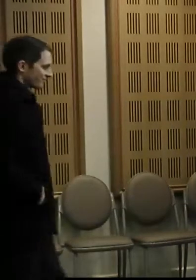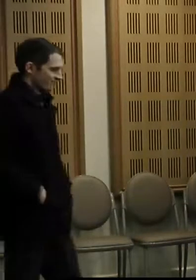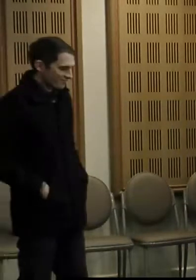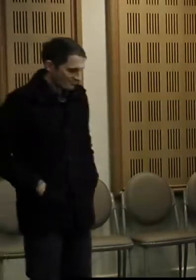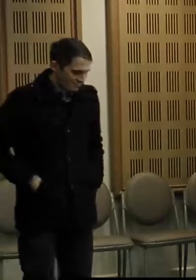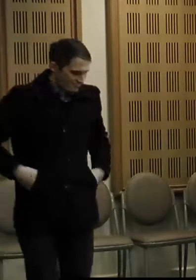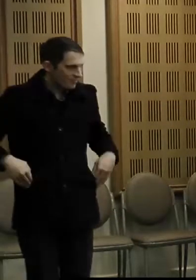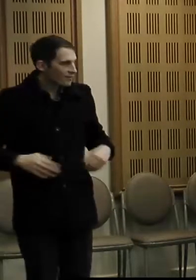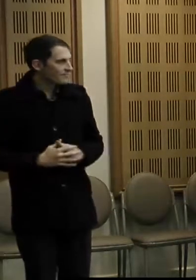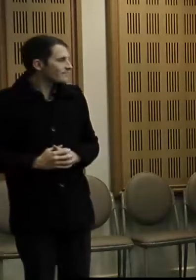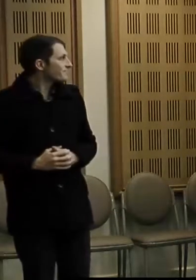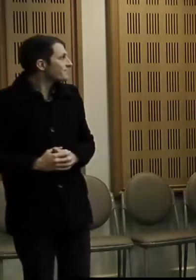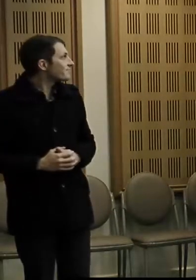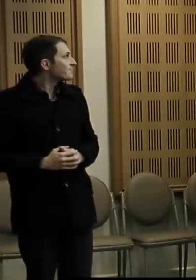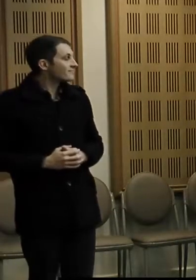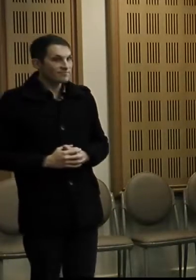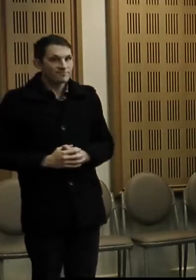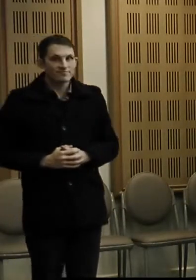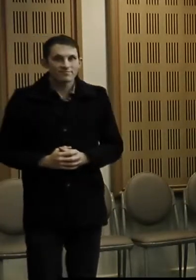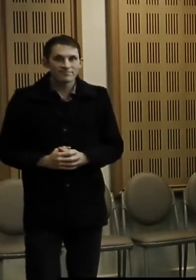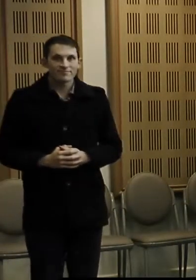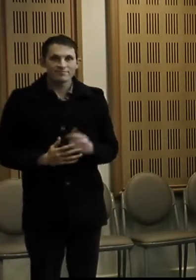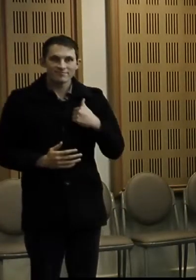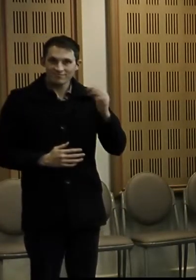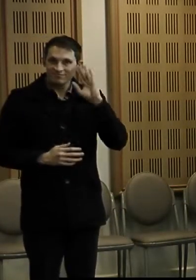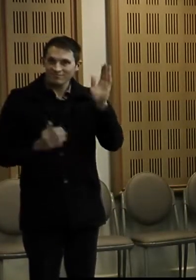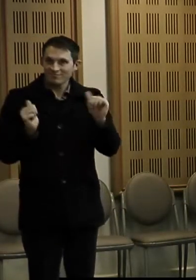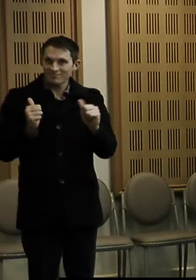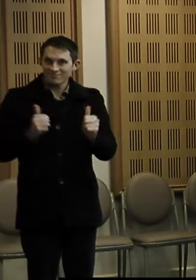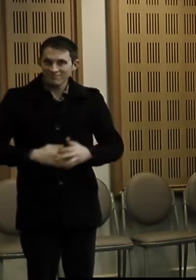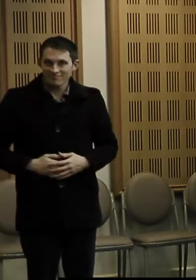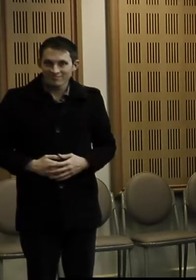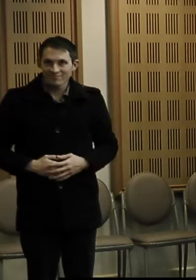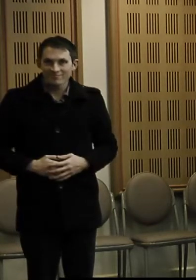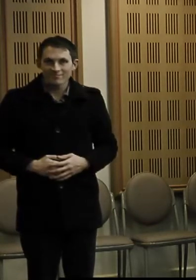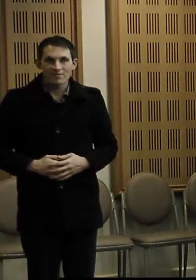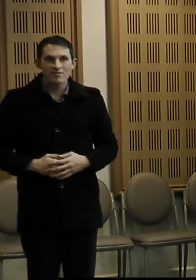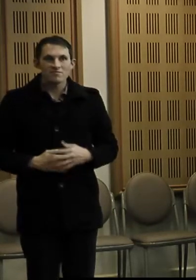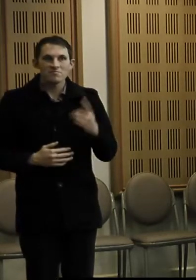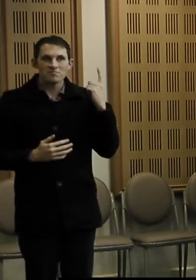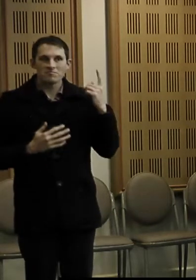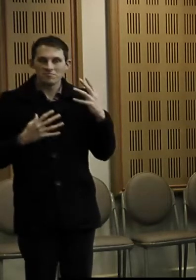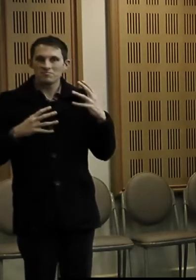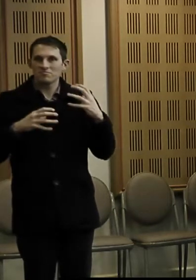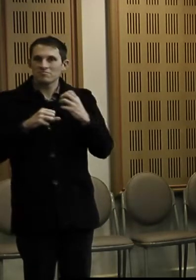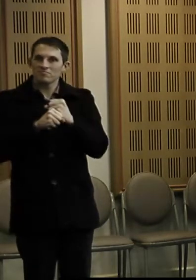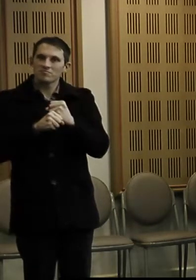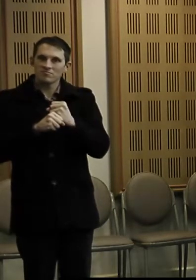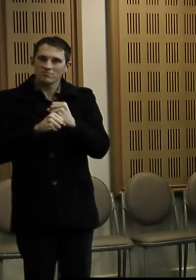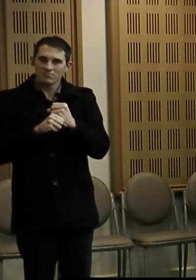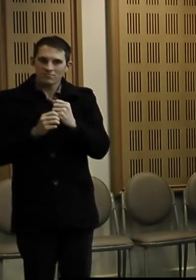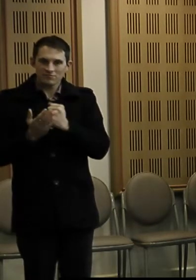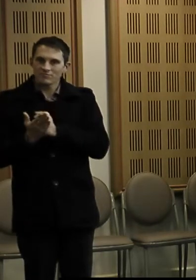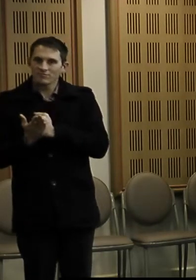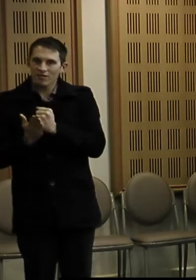So that's it in terms of the presentation, just providing the overview of what the data's showing, some